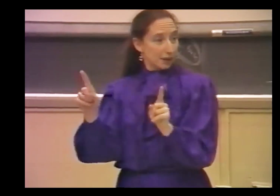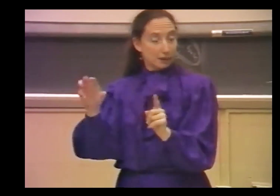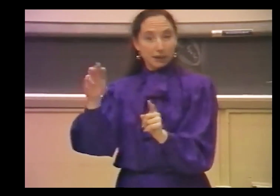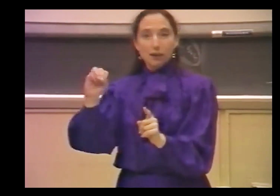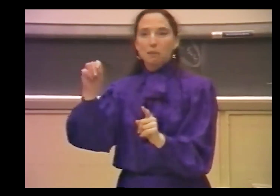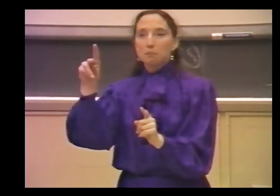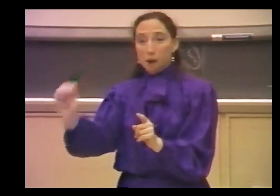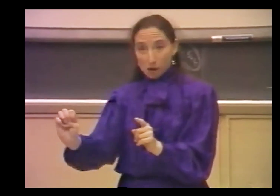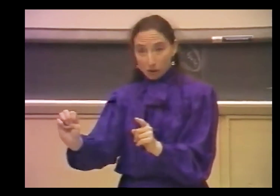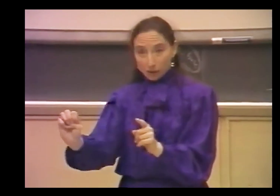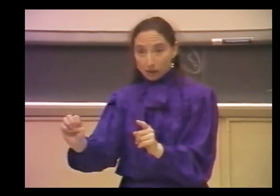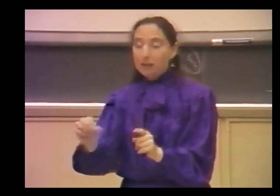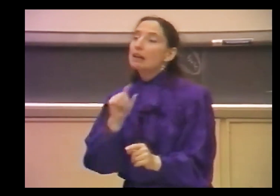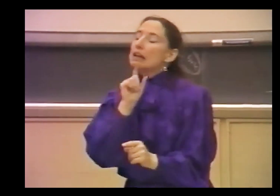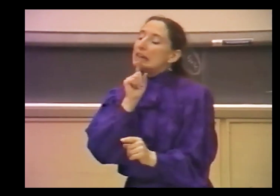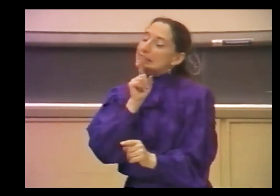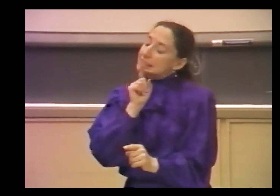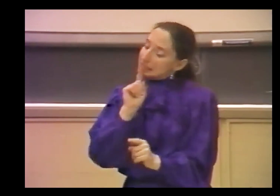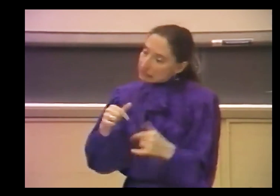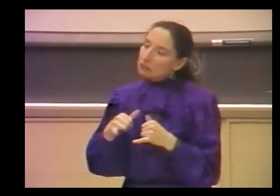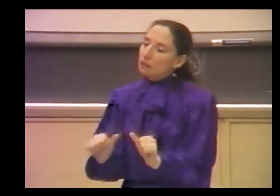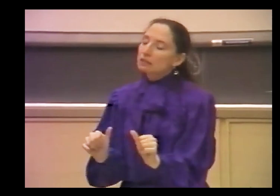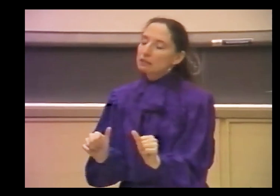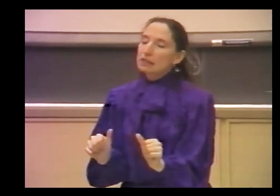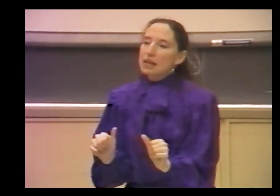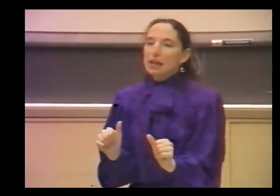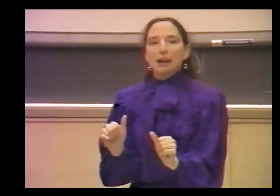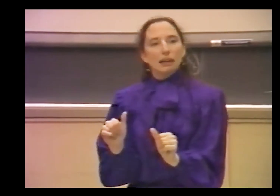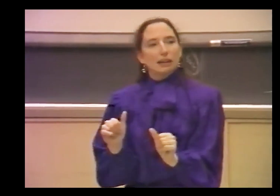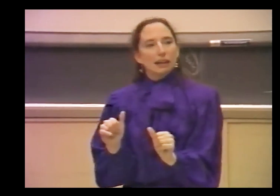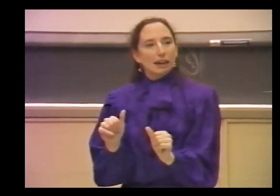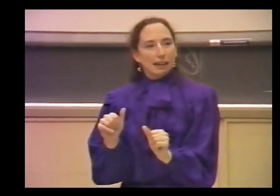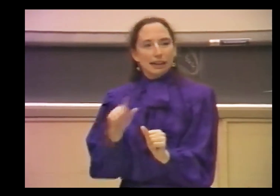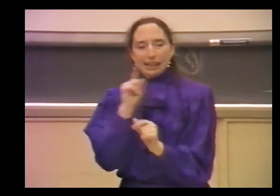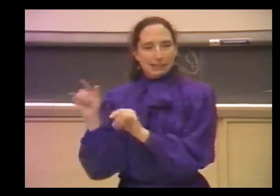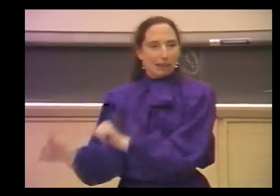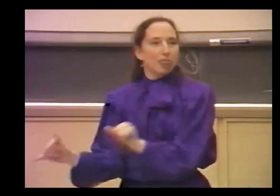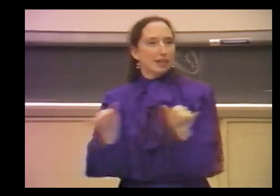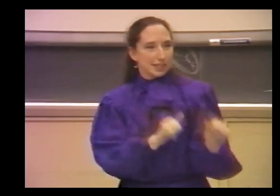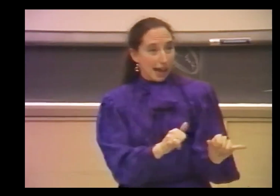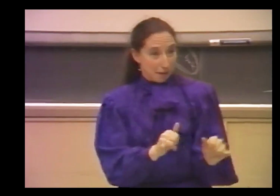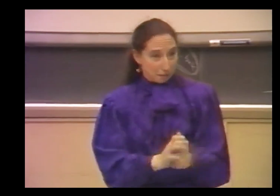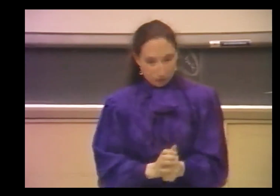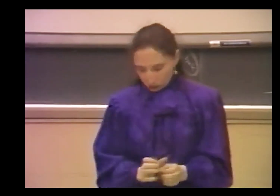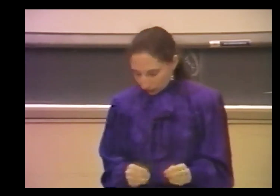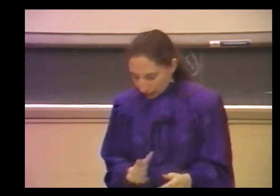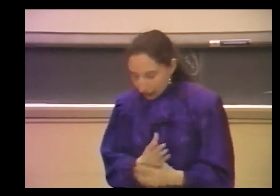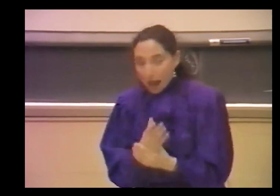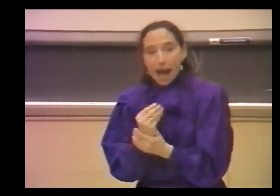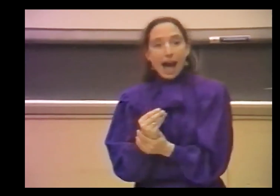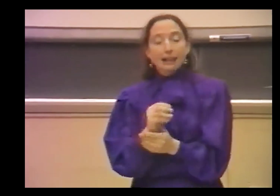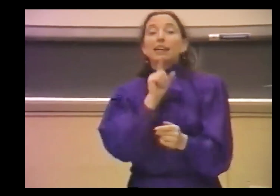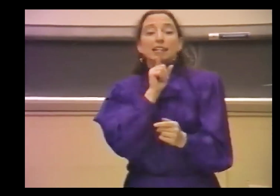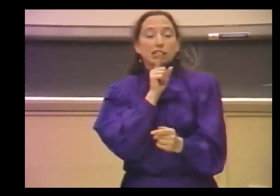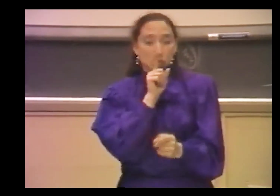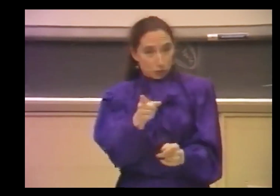different mode, still it's the same. Okay, and it's